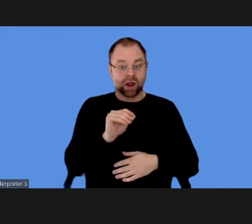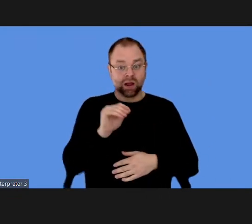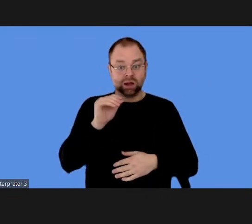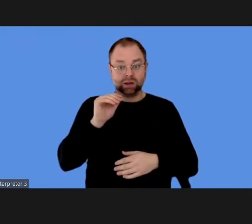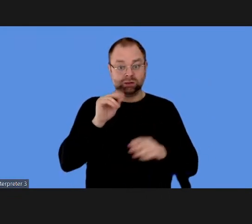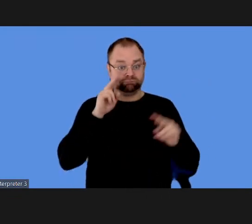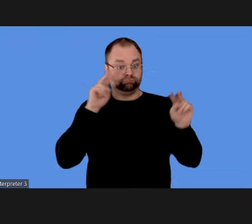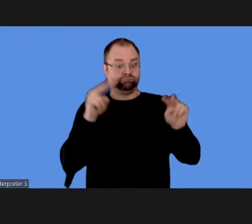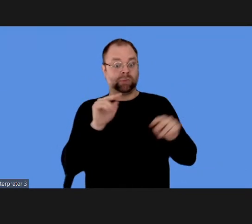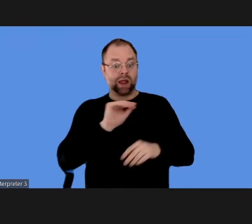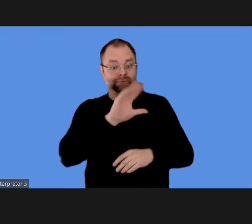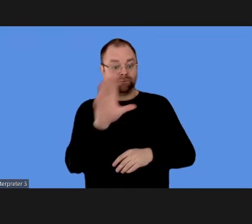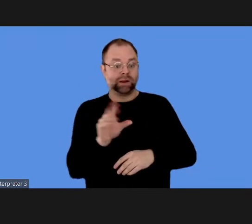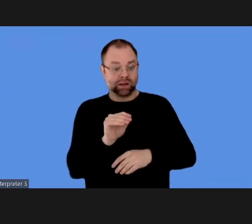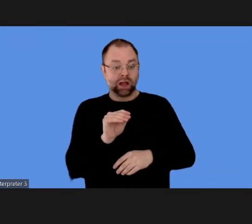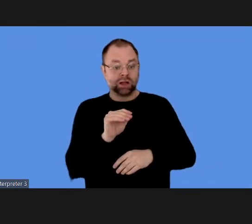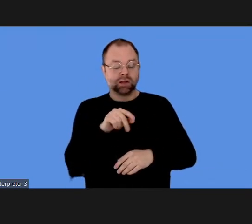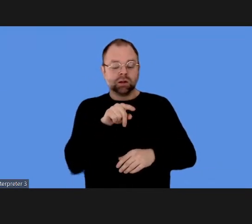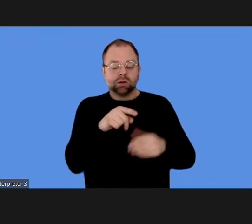of course, mentioned earlier,